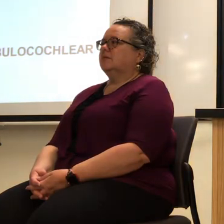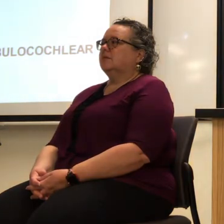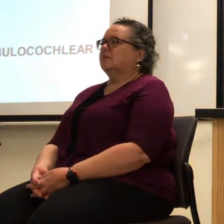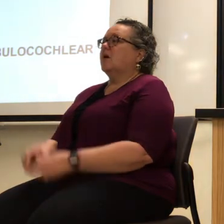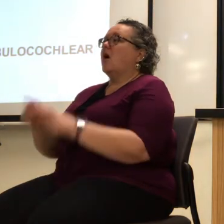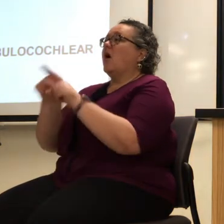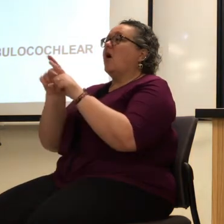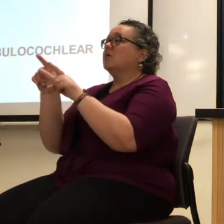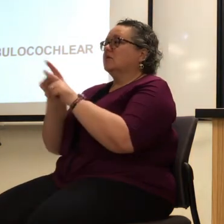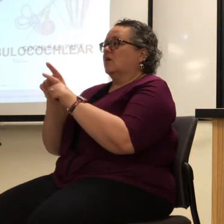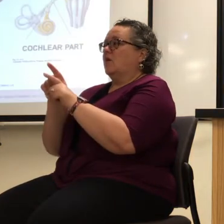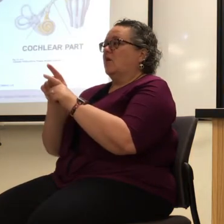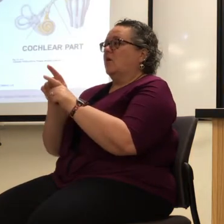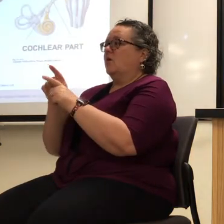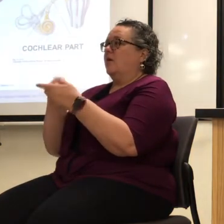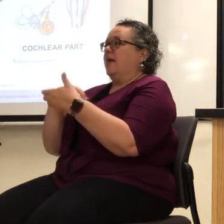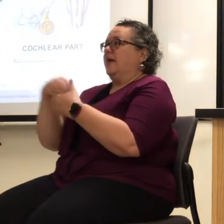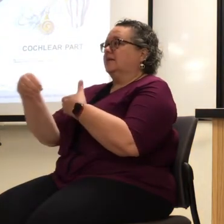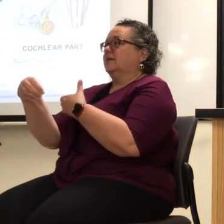Also exits